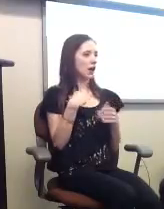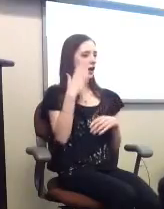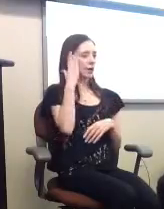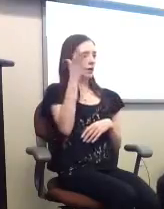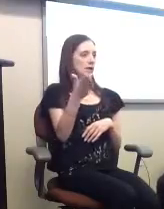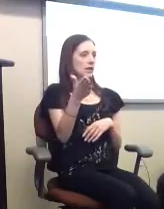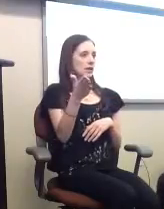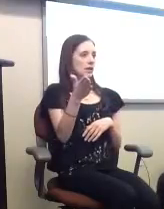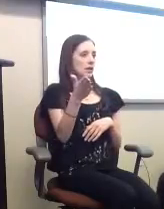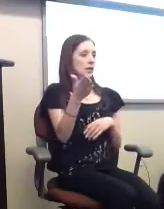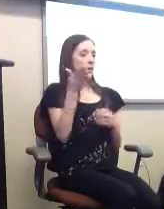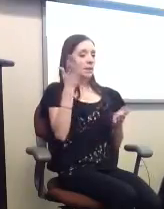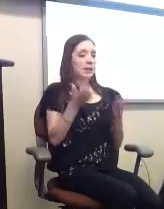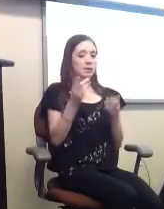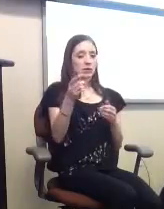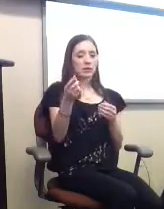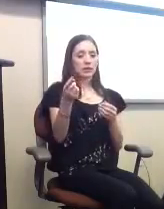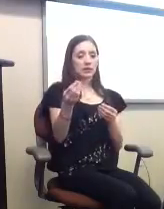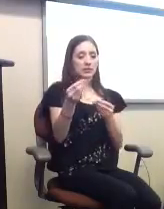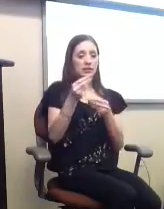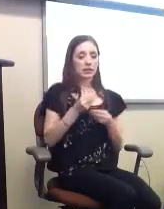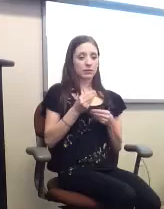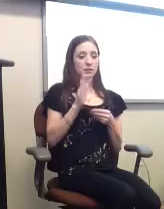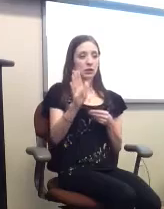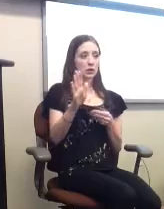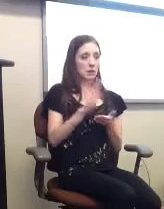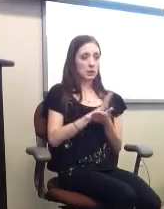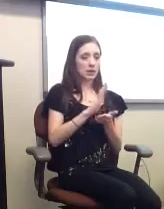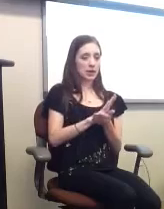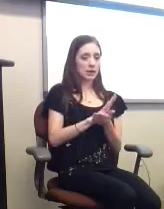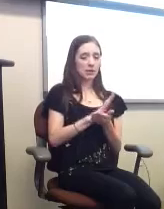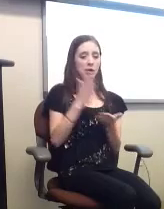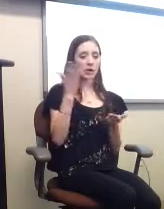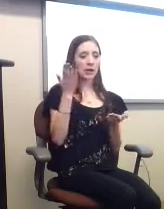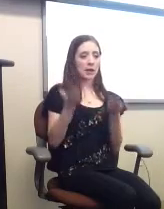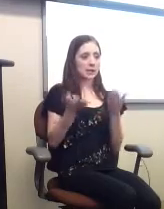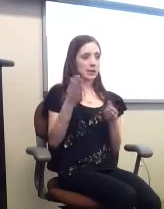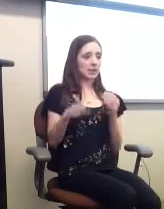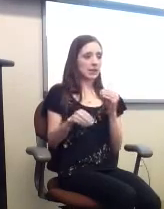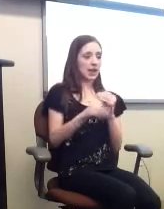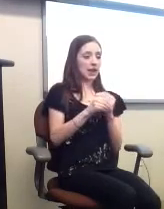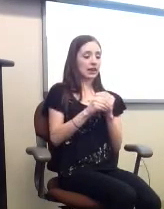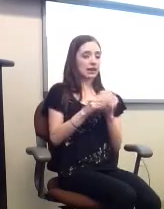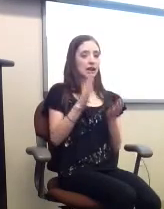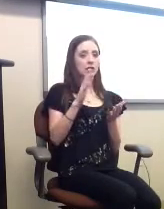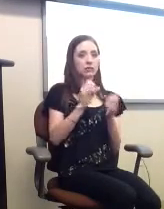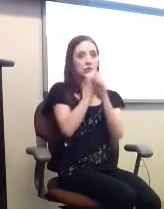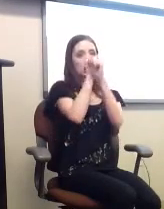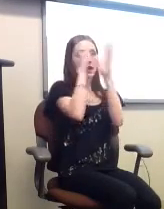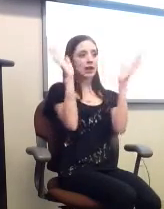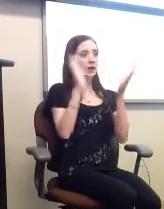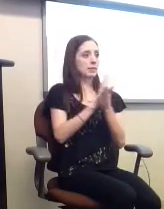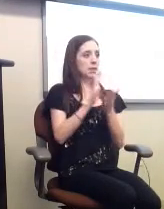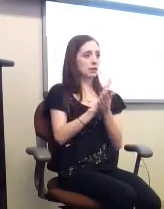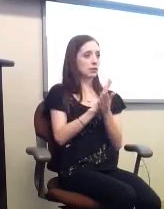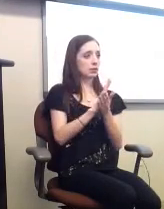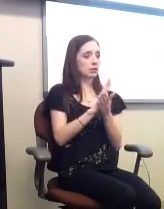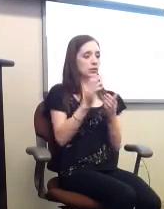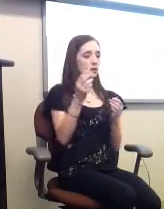some of your resources and I'll look at it and see if I can't create something that at least makes it so that we can function and use it.